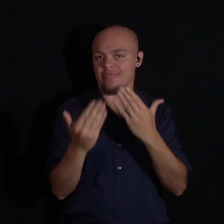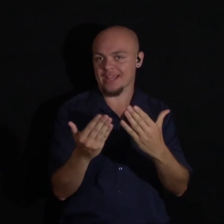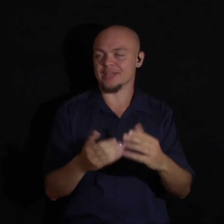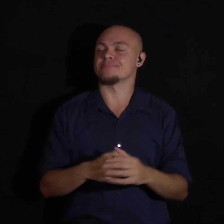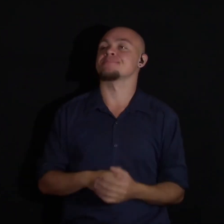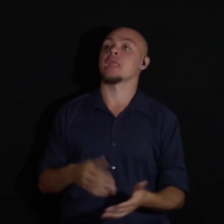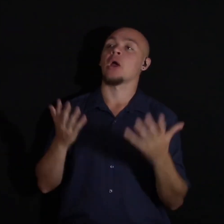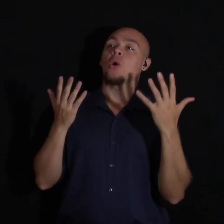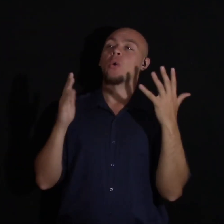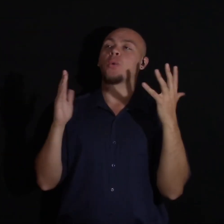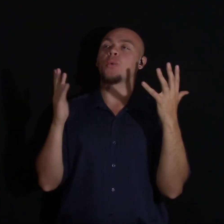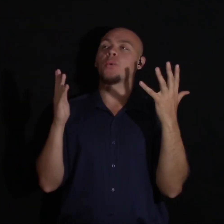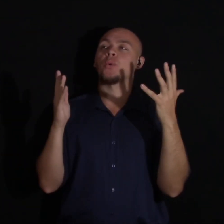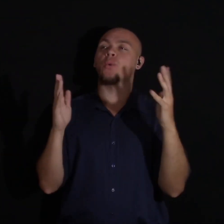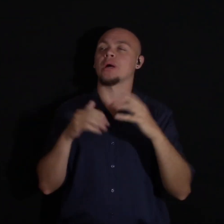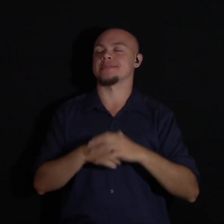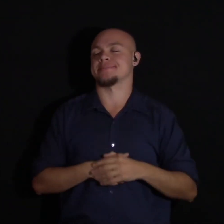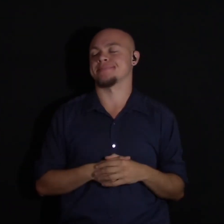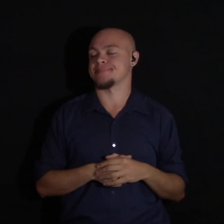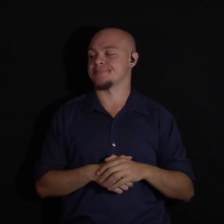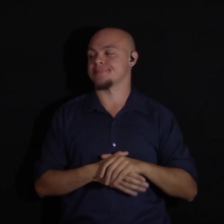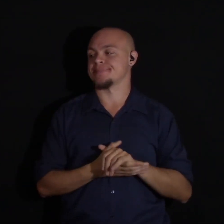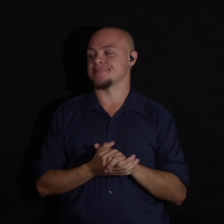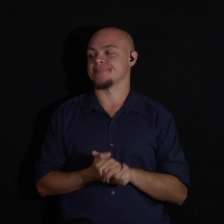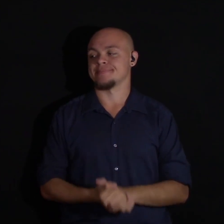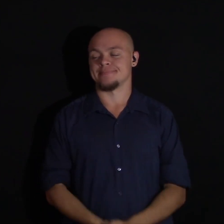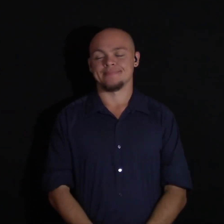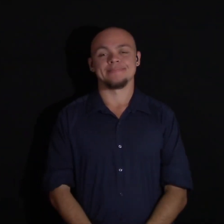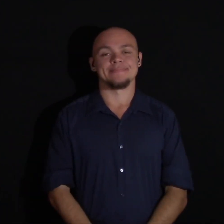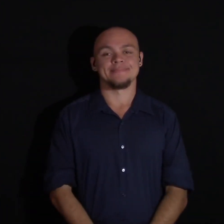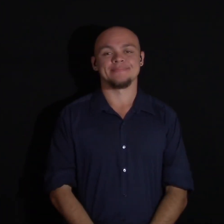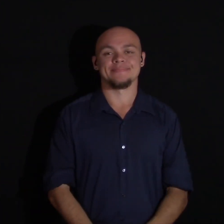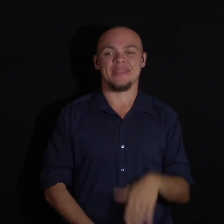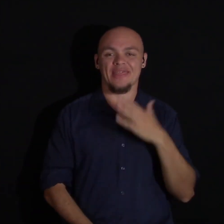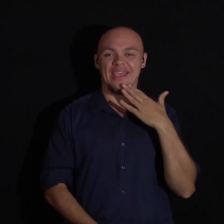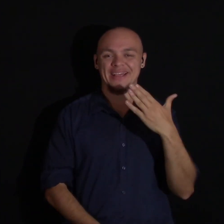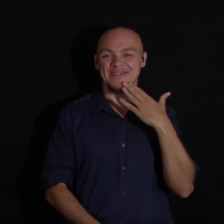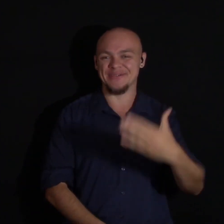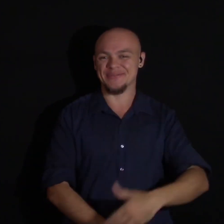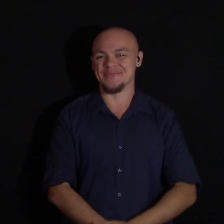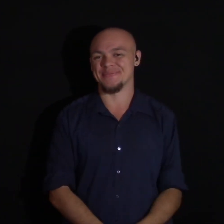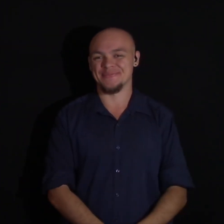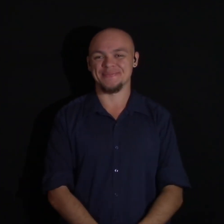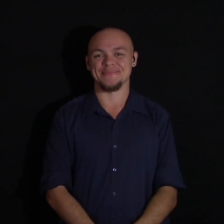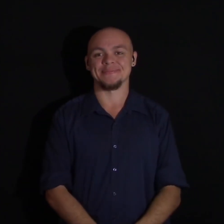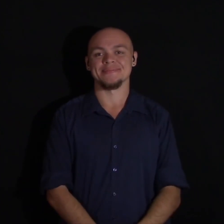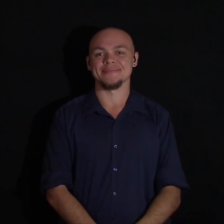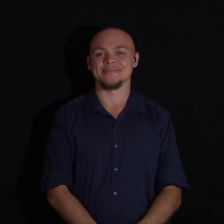Thank you.